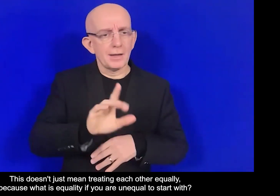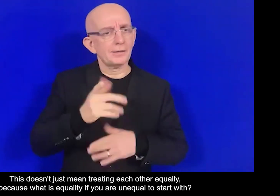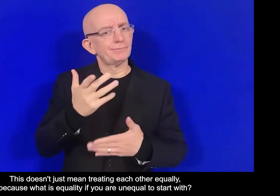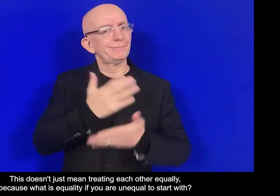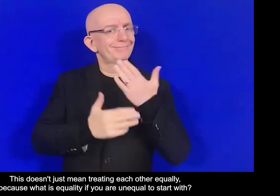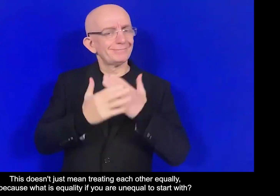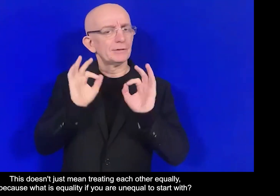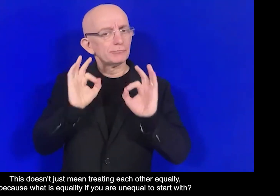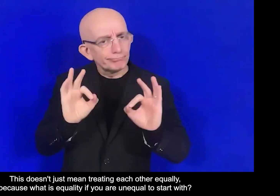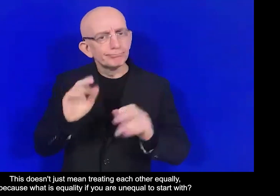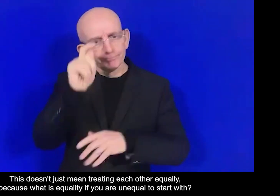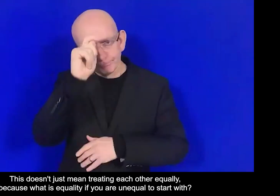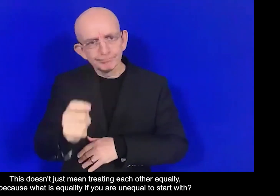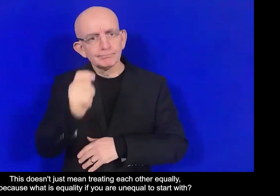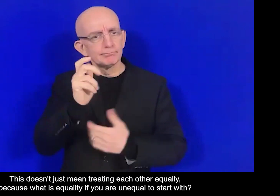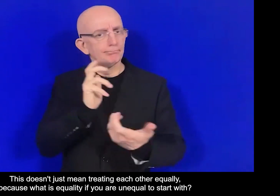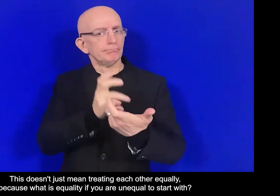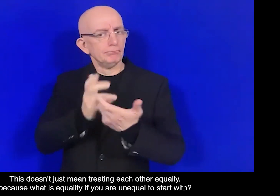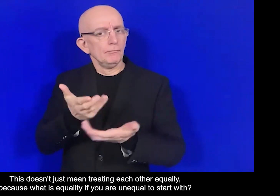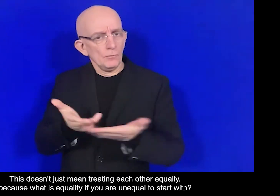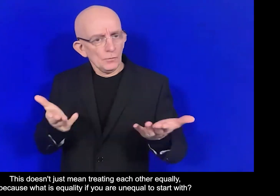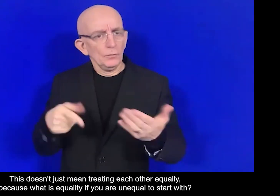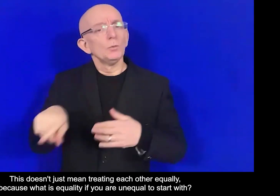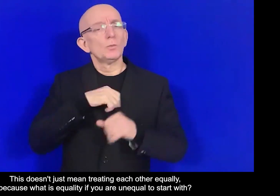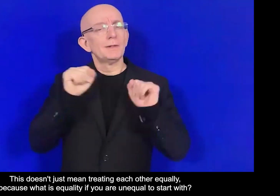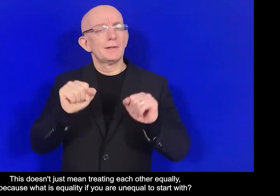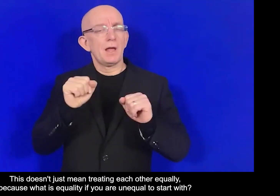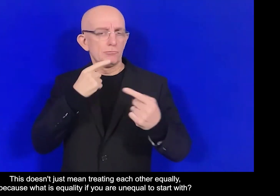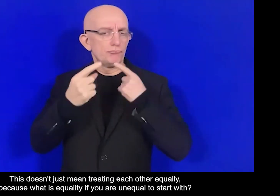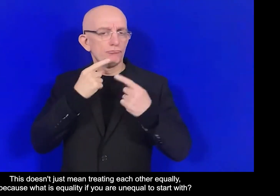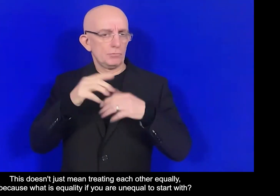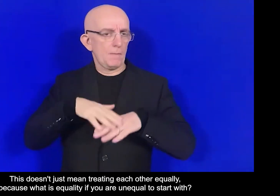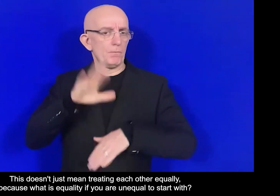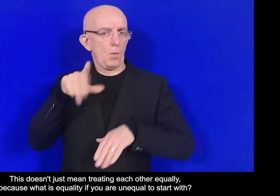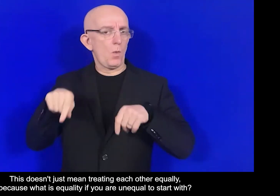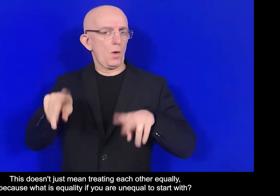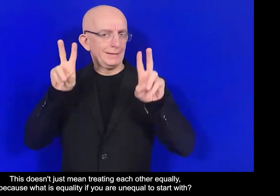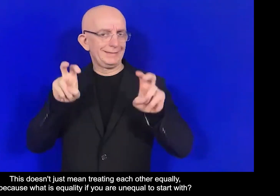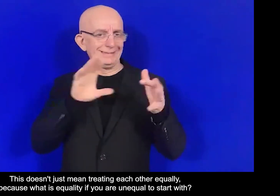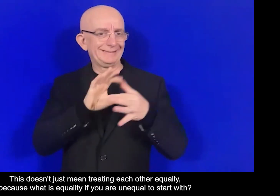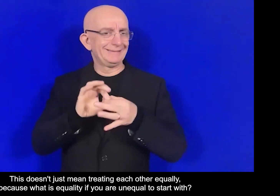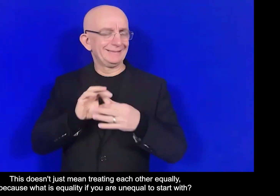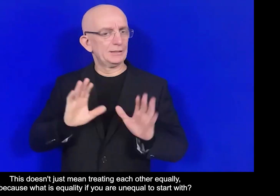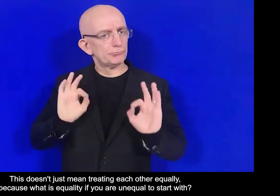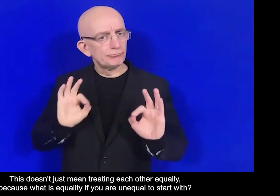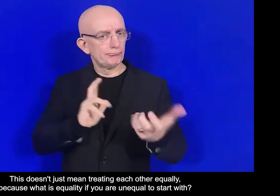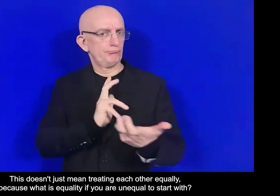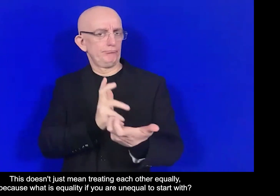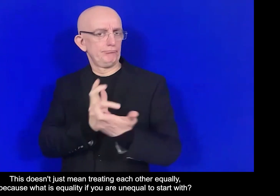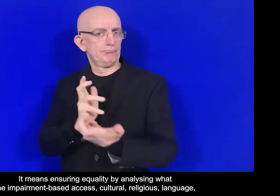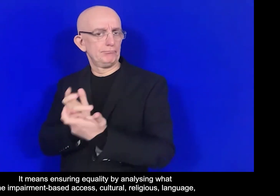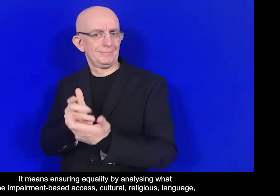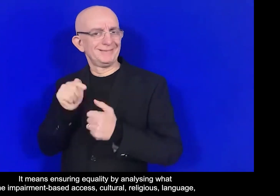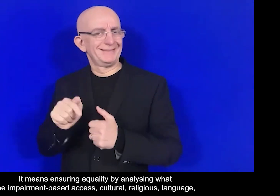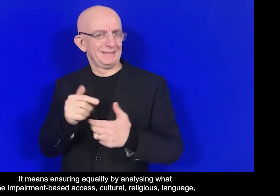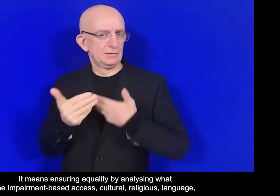This doesn't just mean treating each other equally, because what is equality if you're unequal to start